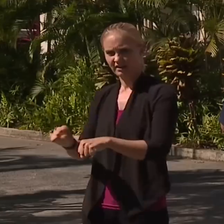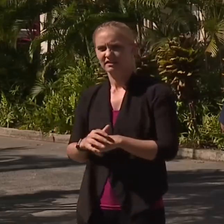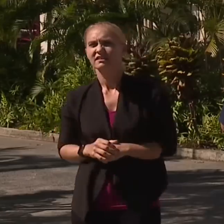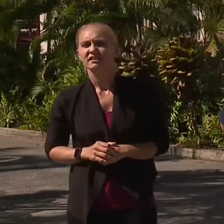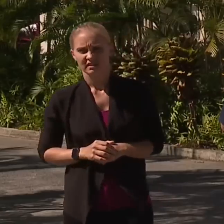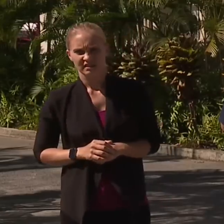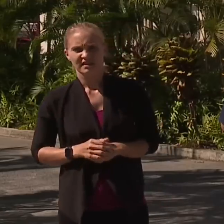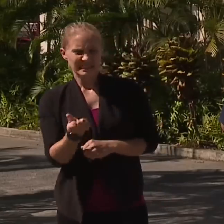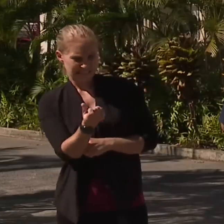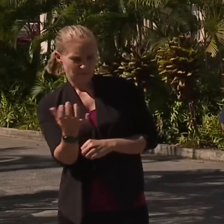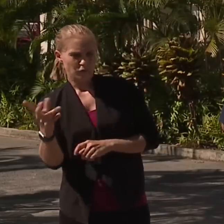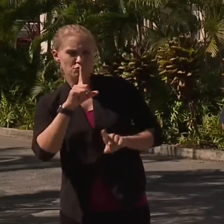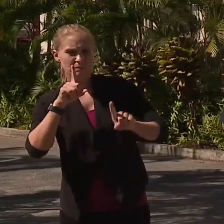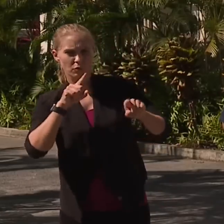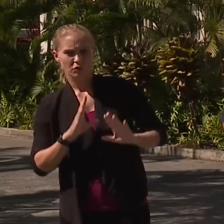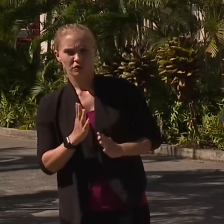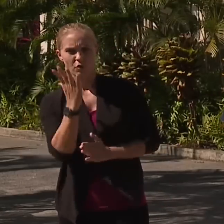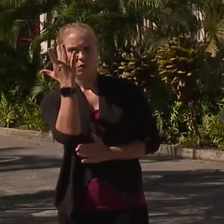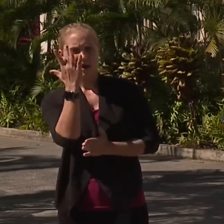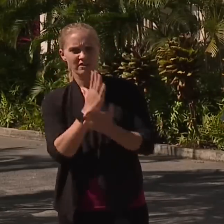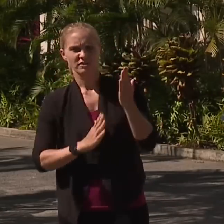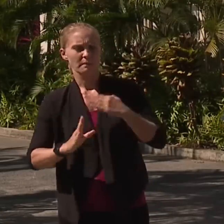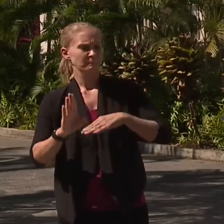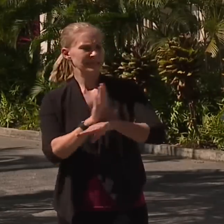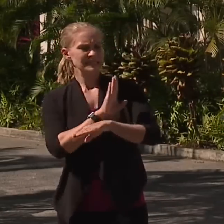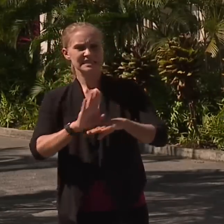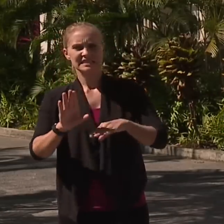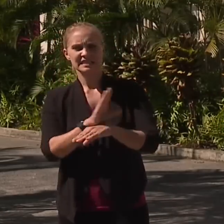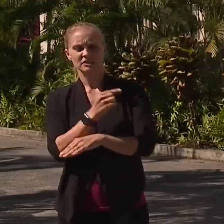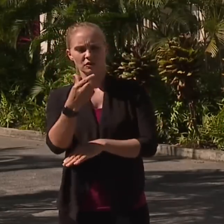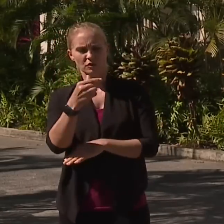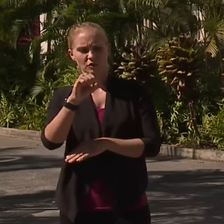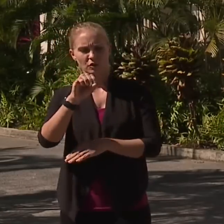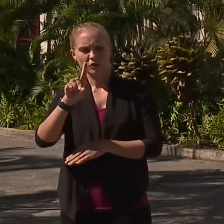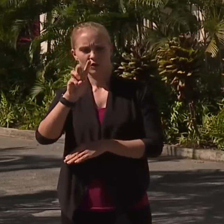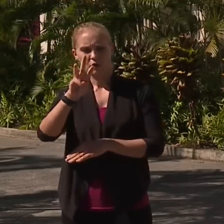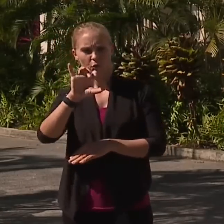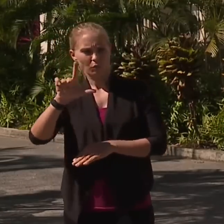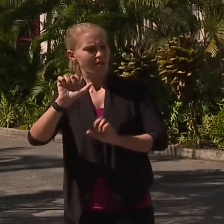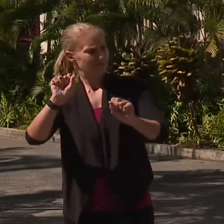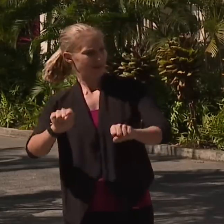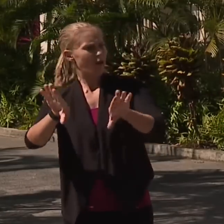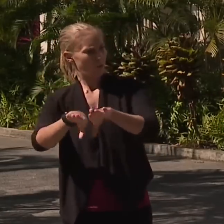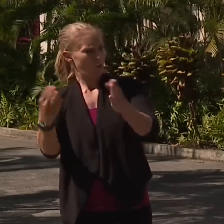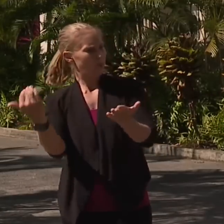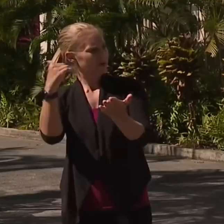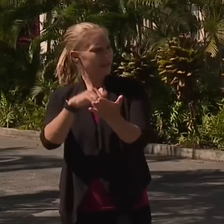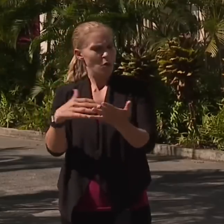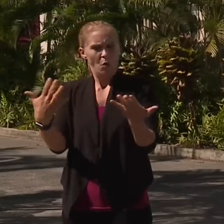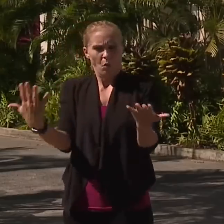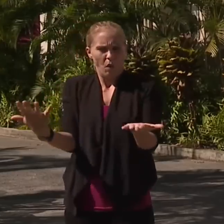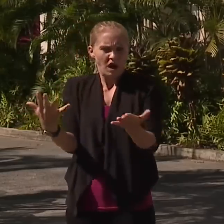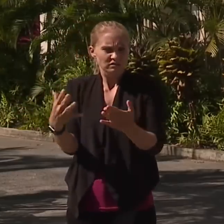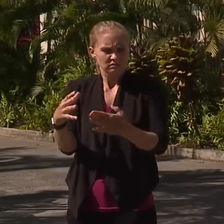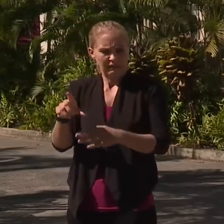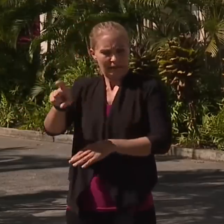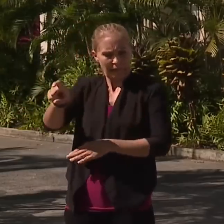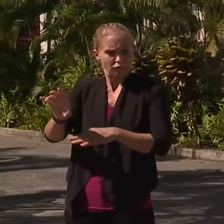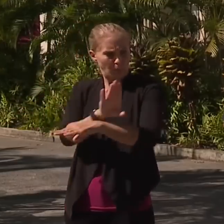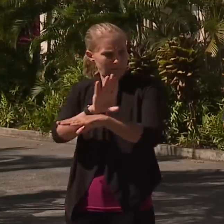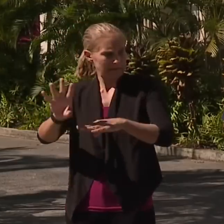is from a few reporters. Why are some businesses like Goodwill allowed to reopen again? What defines an essential business that is allowed to